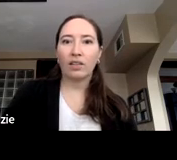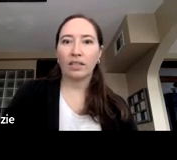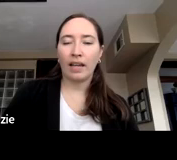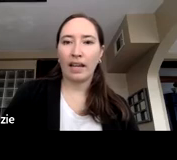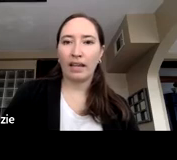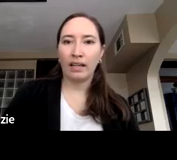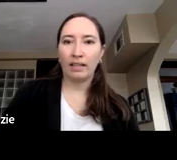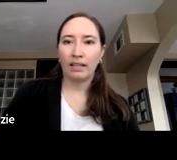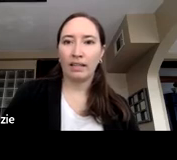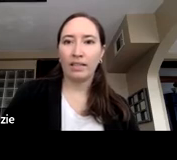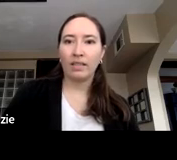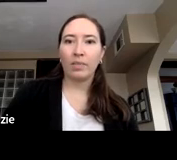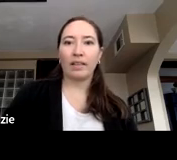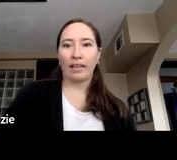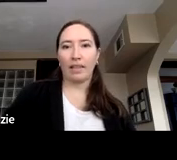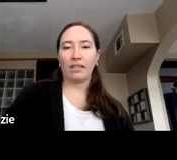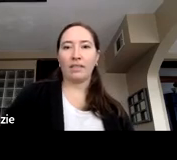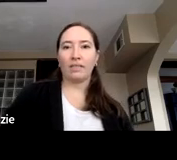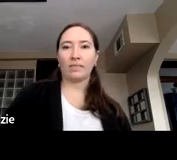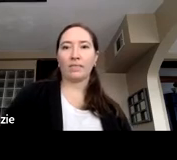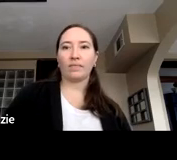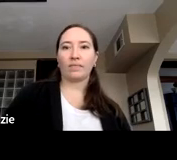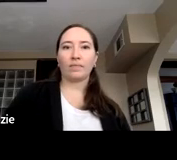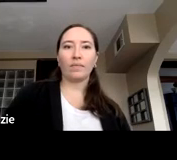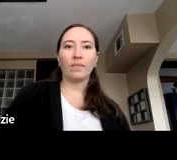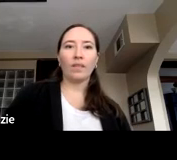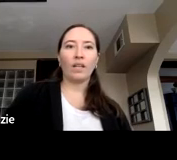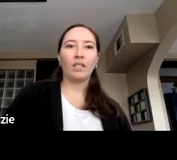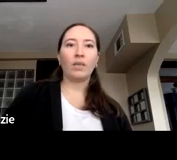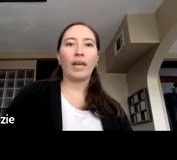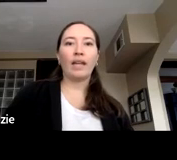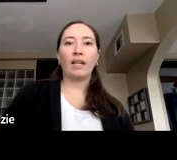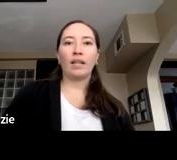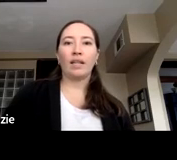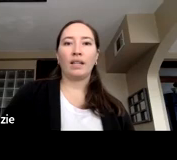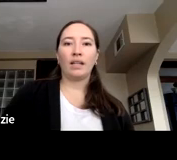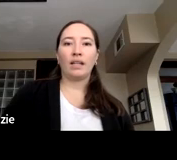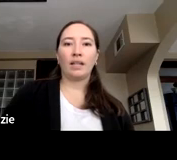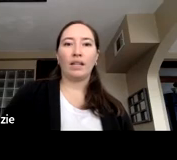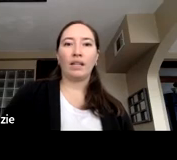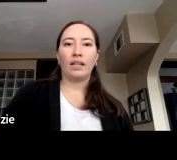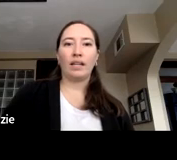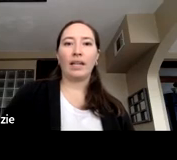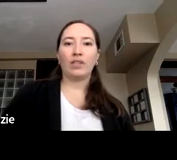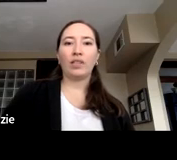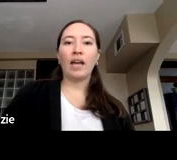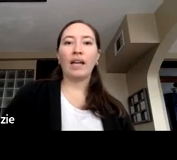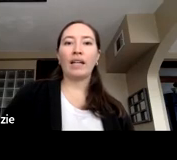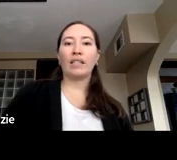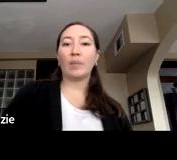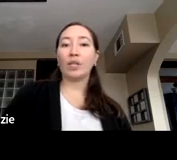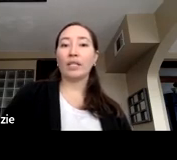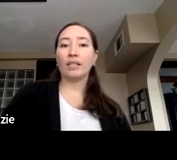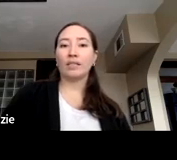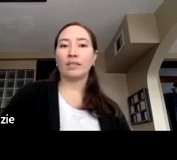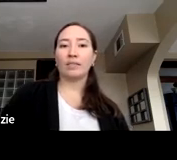it looks like something like this. So again, each line